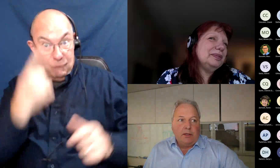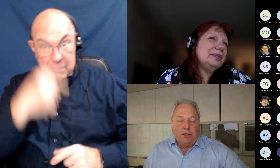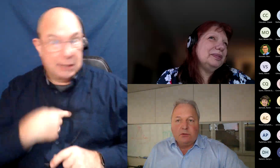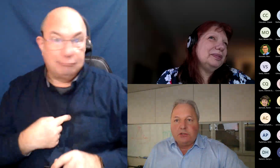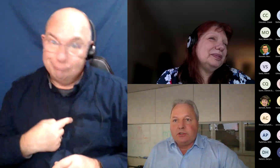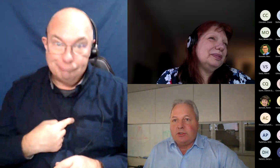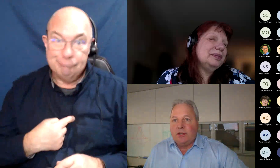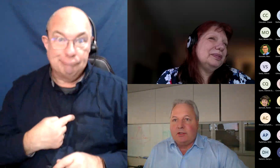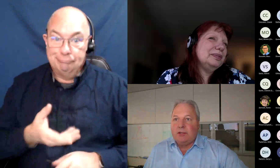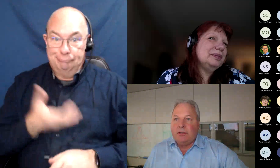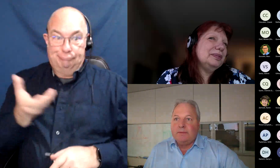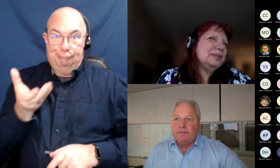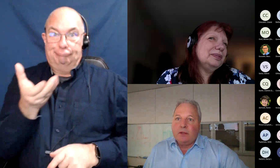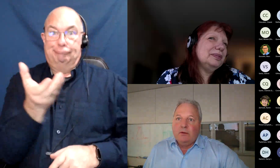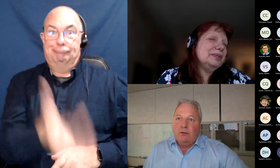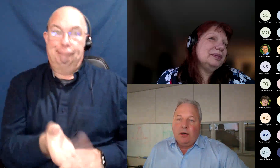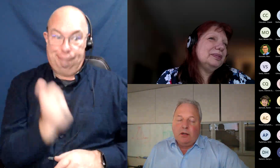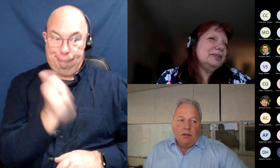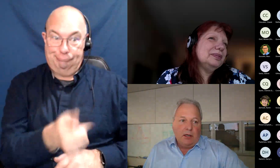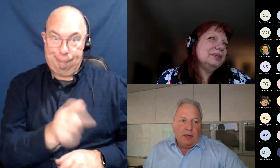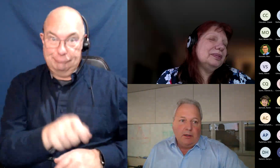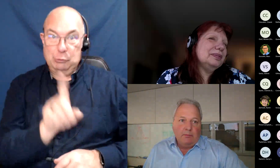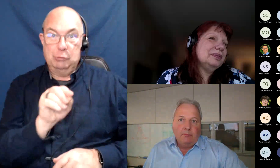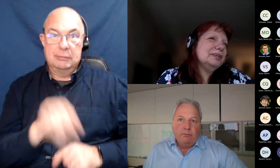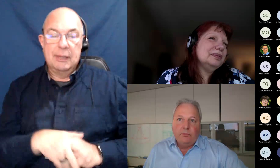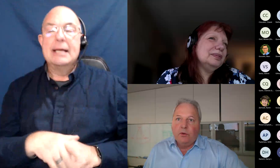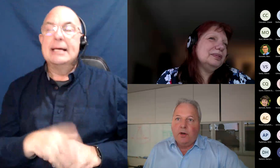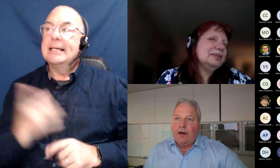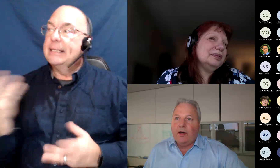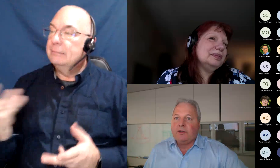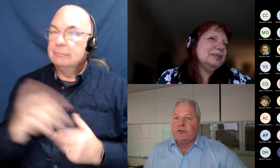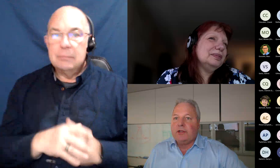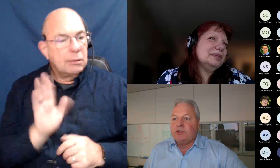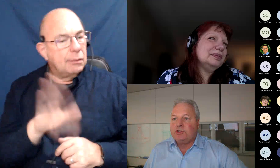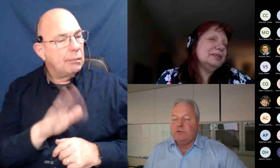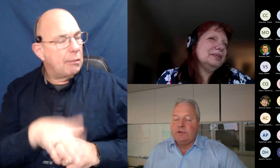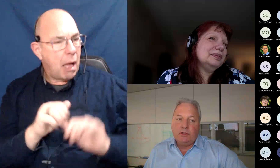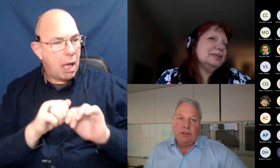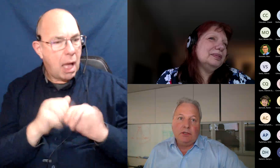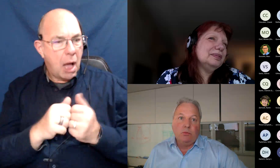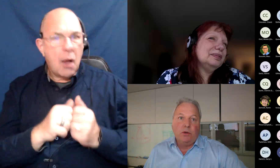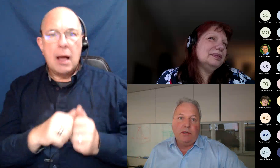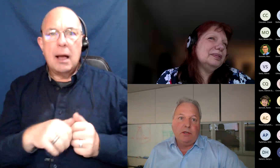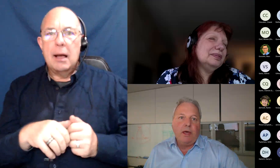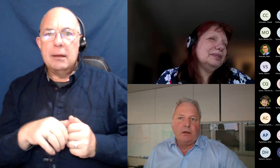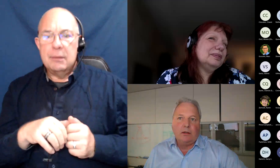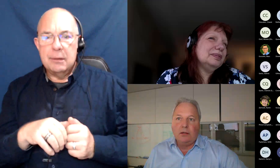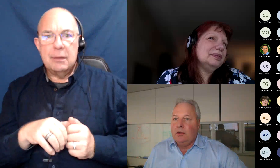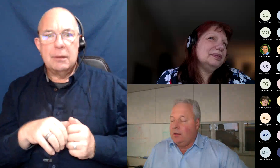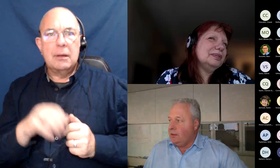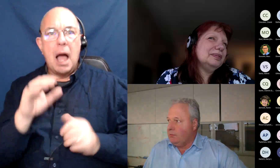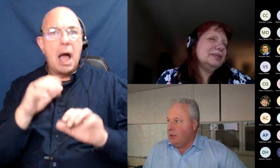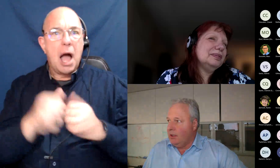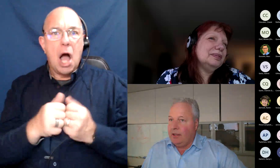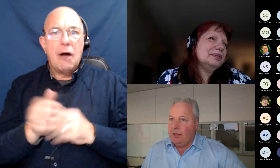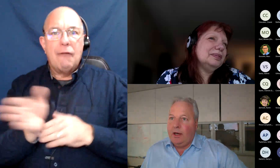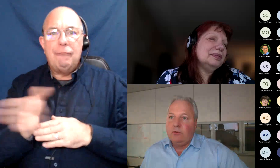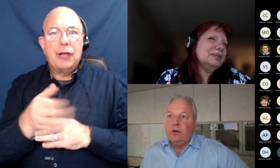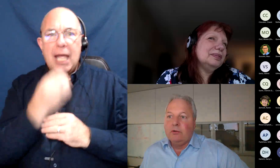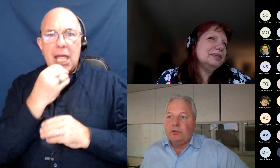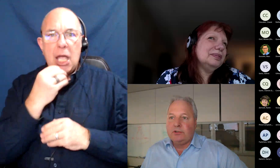but, she said to me, well, how does an anchovy eat a whale? And I said,